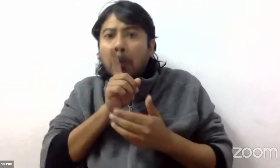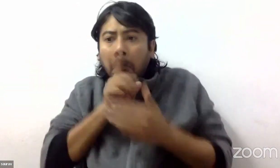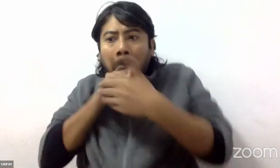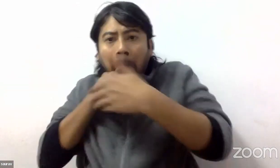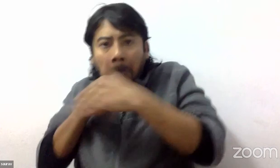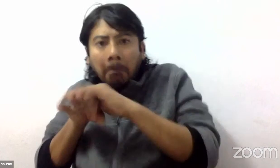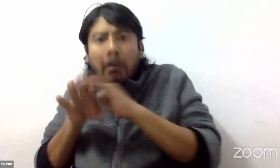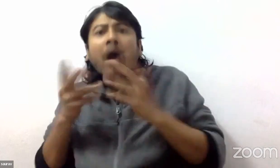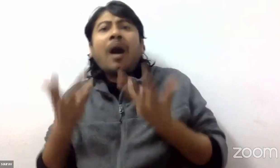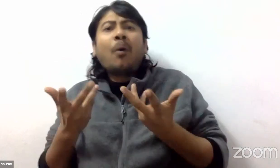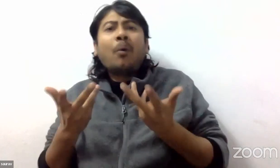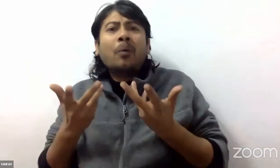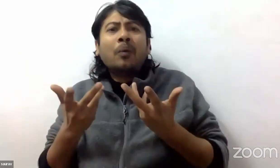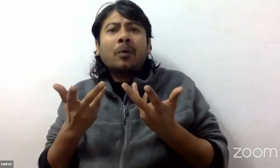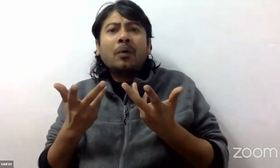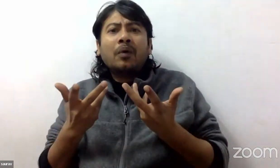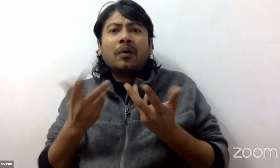So that day,